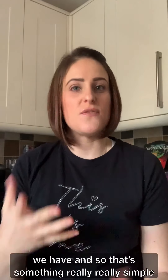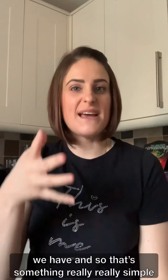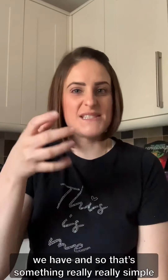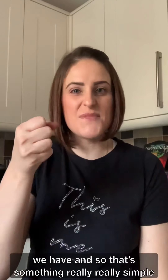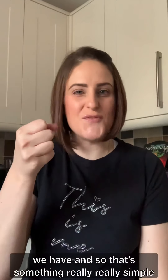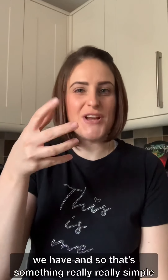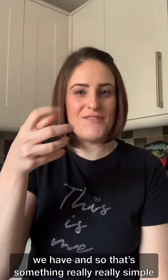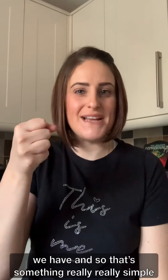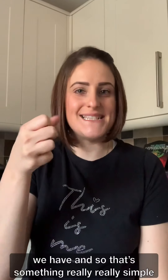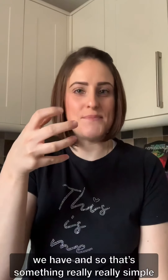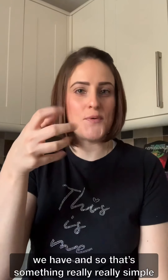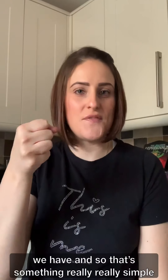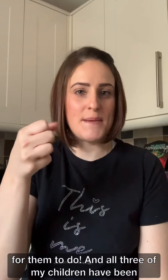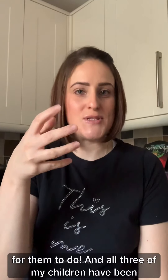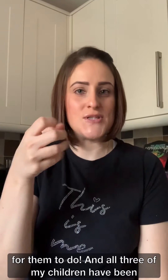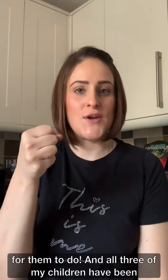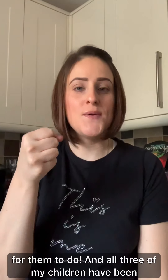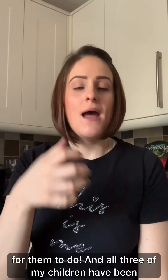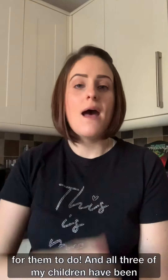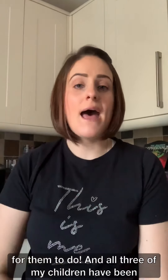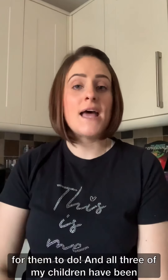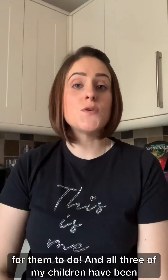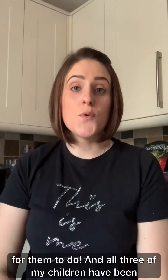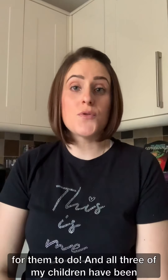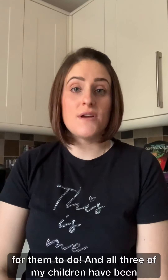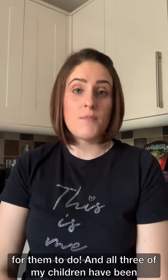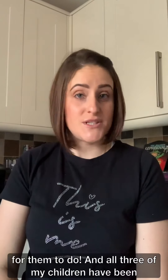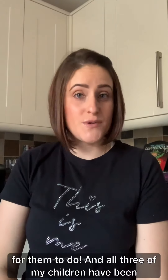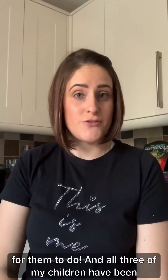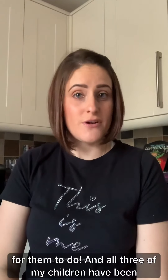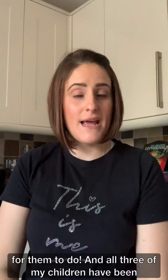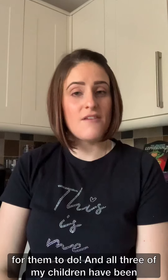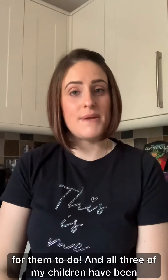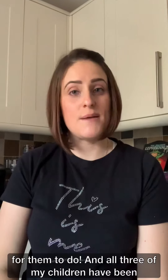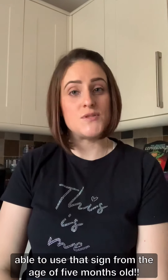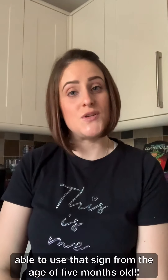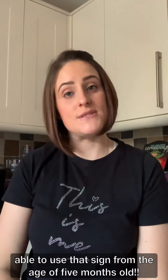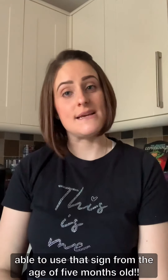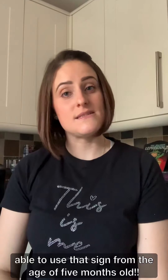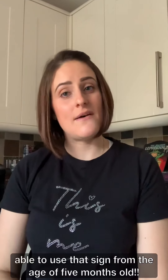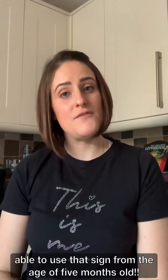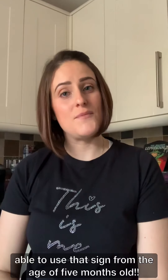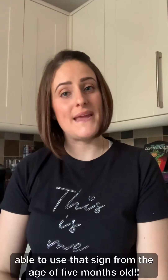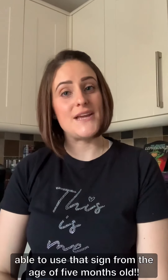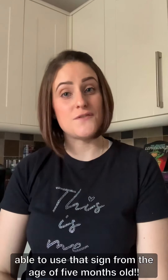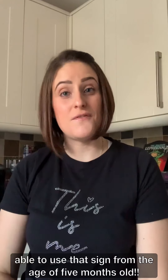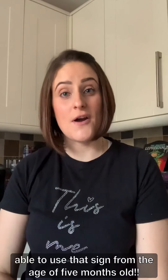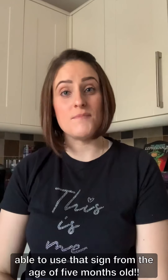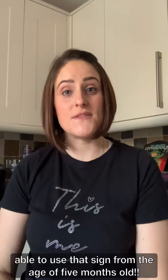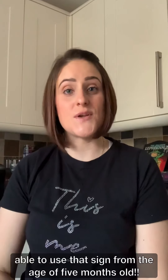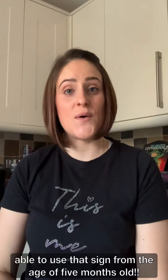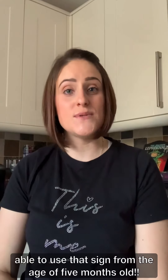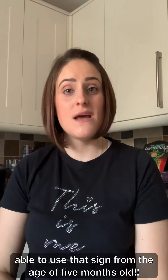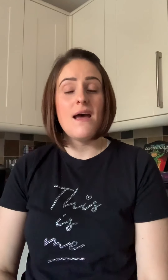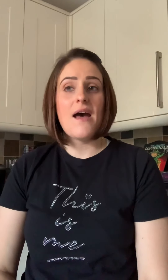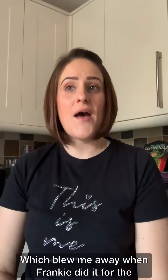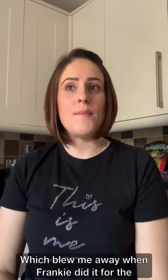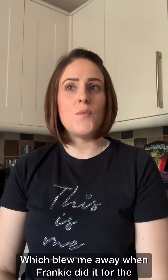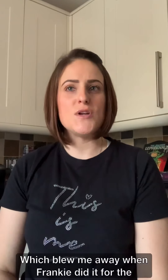that's something really really simple for them to do and all three of my children have been able to use that sign from the age of five months old um which